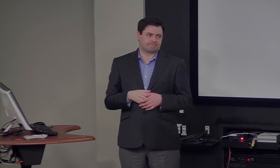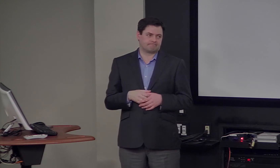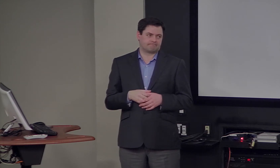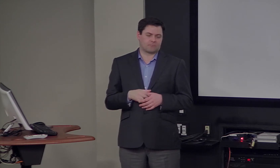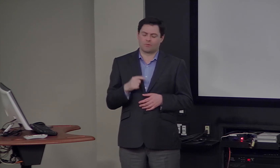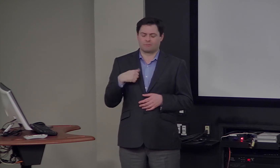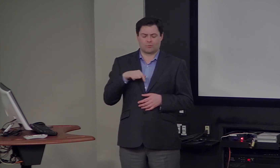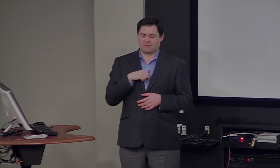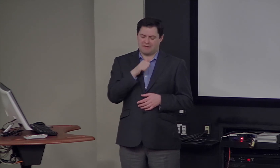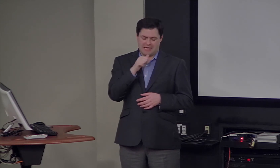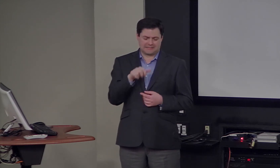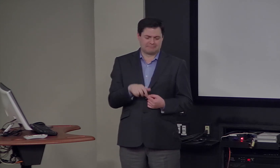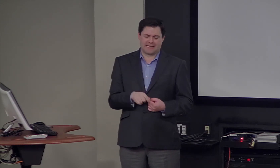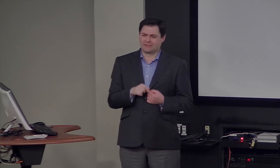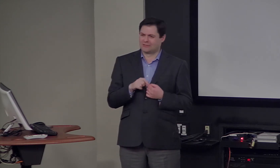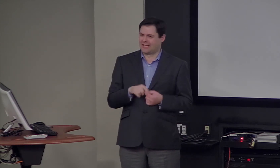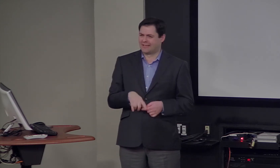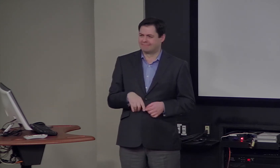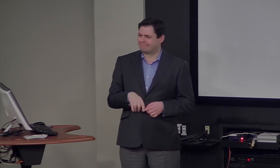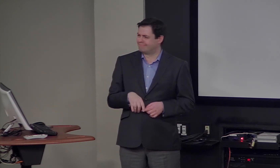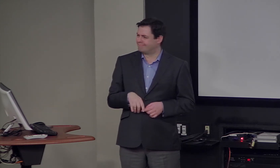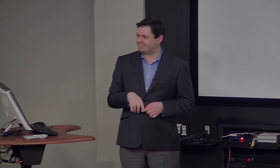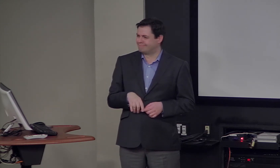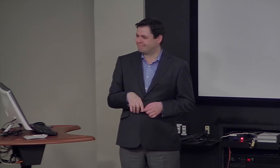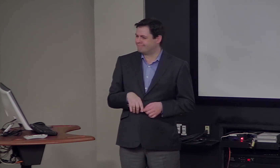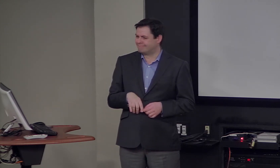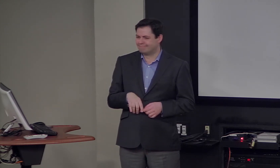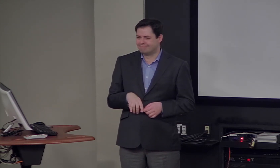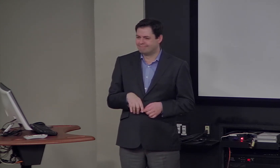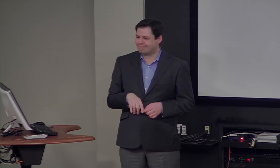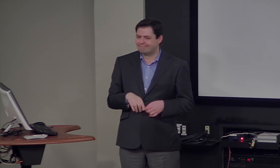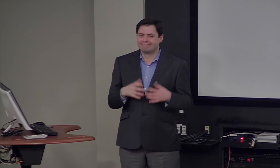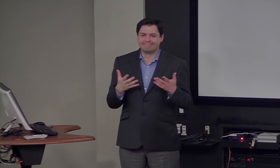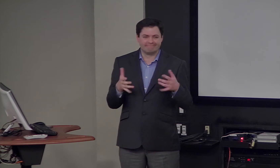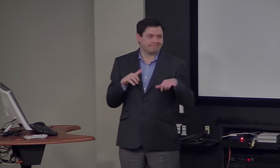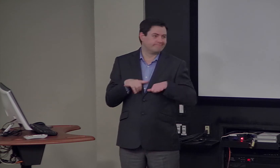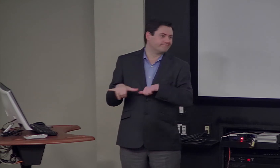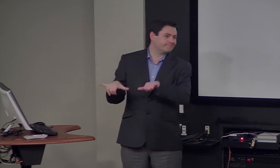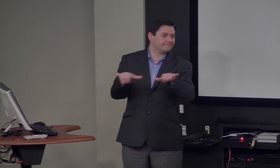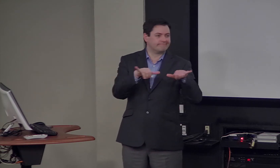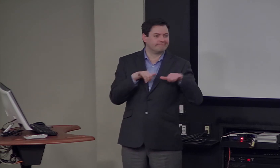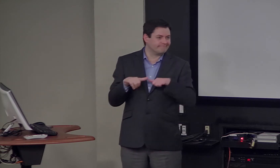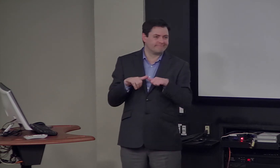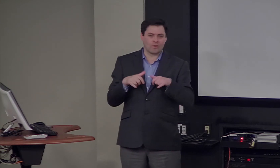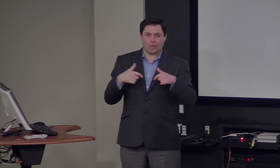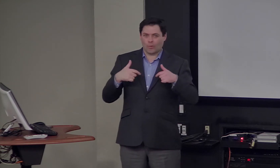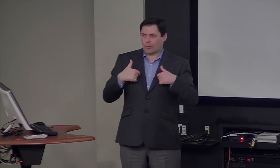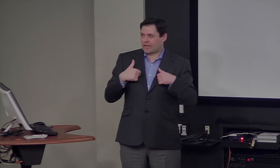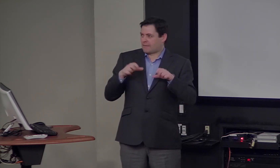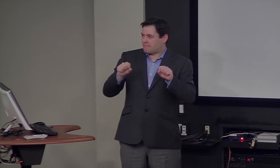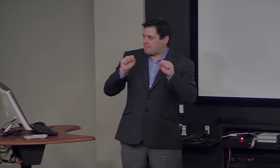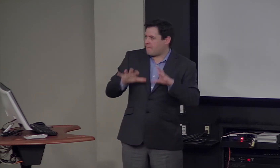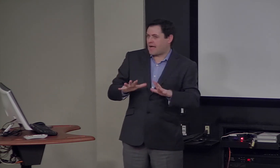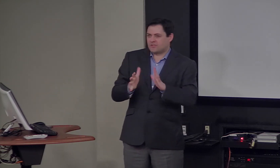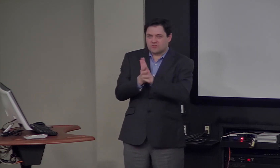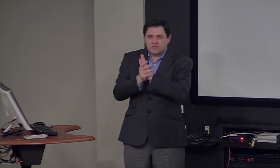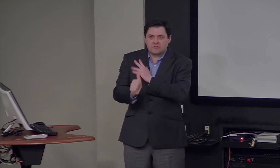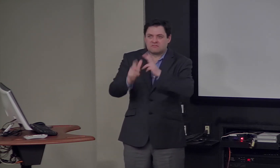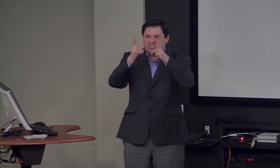So, what does that translate into? Well, basically it's that we're not very special after all. We're very similar to other people. There's